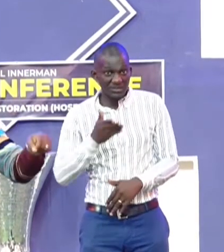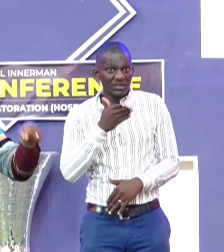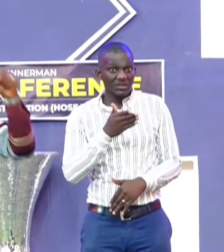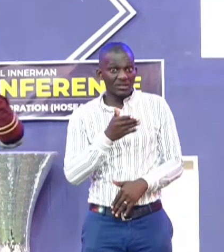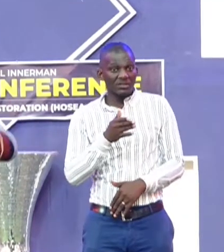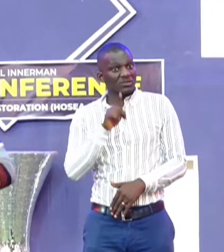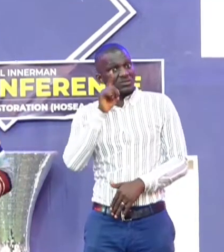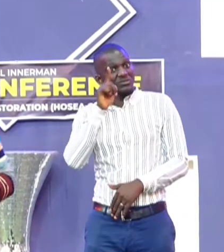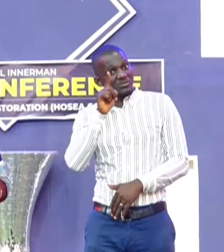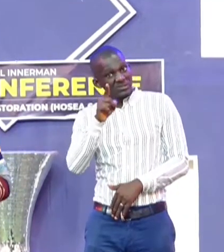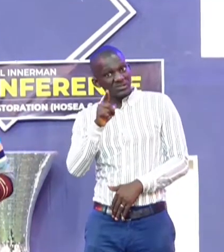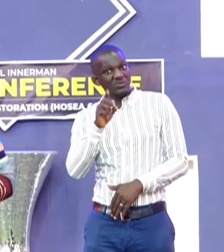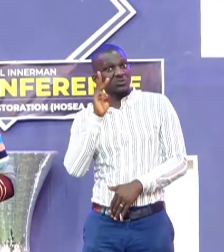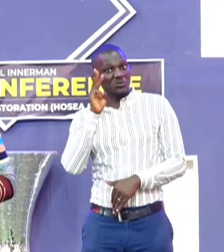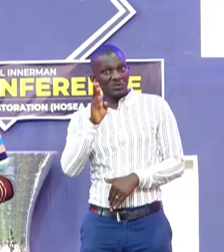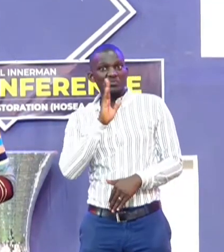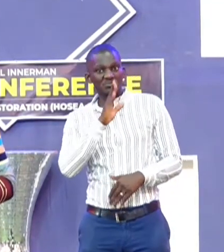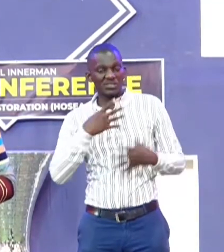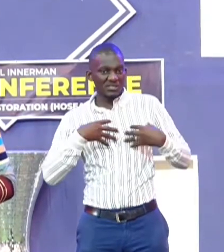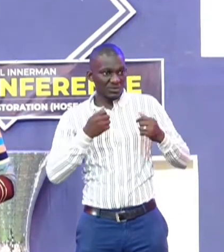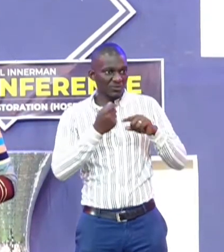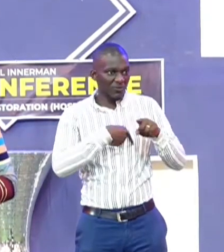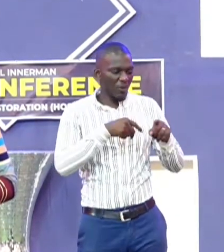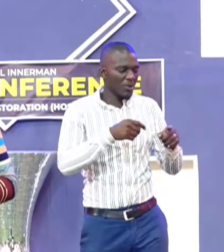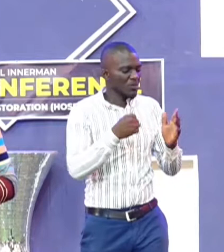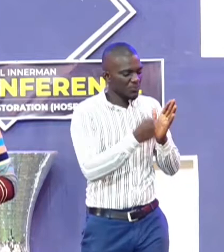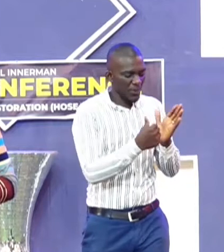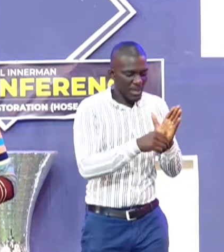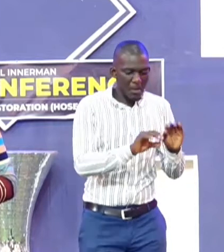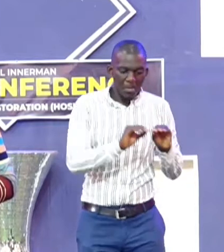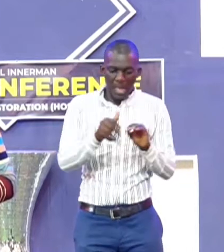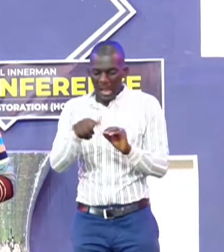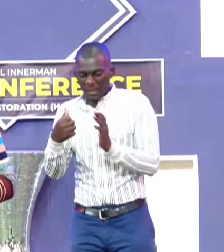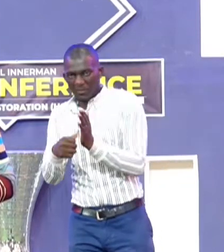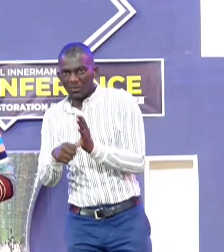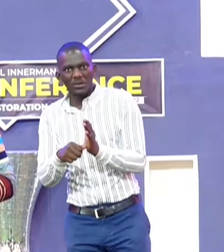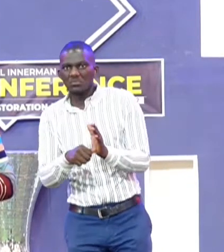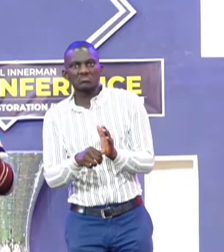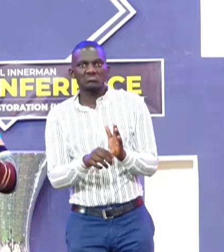you will be healed jumping from problems into other problems.